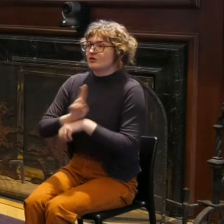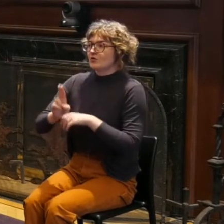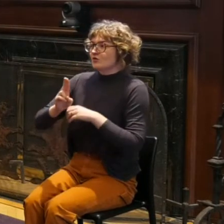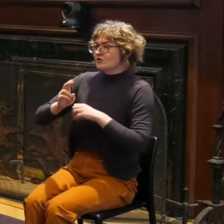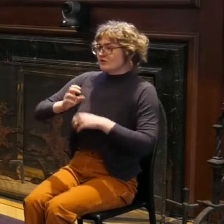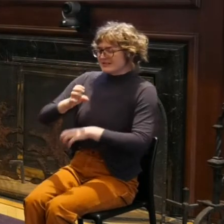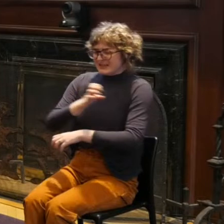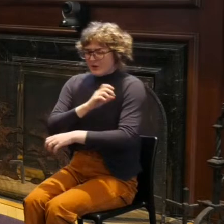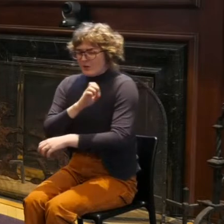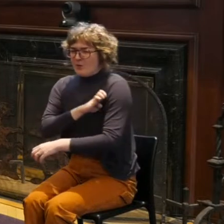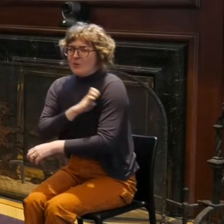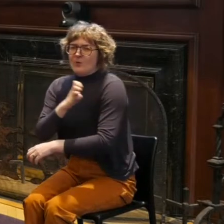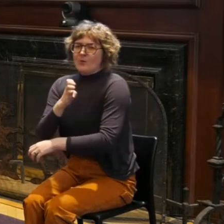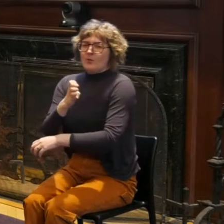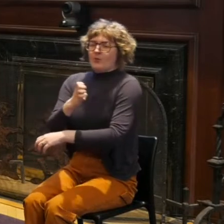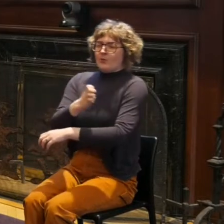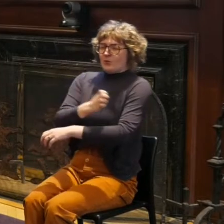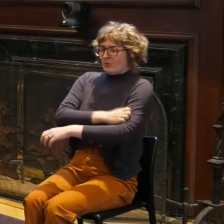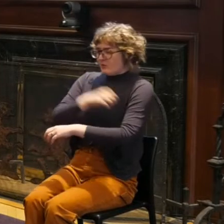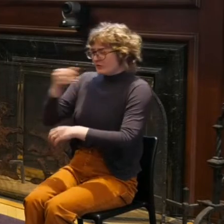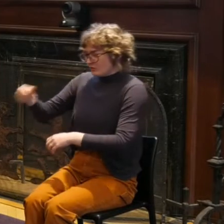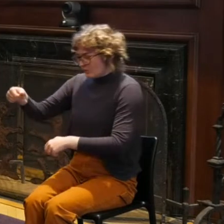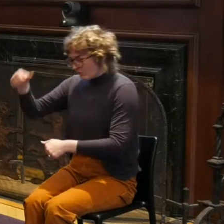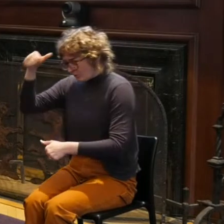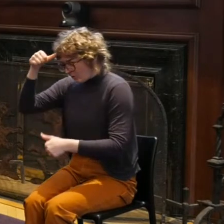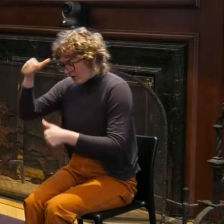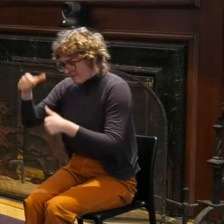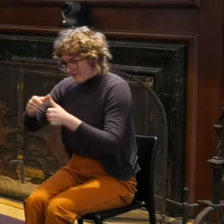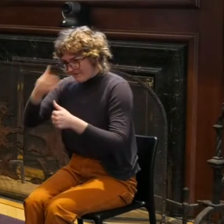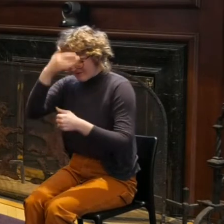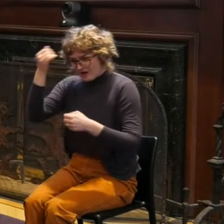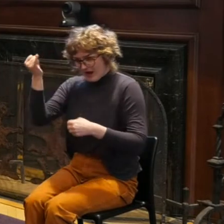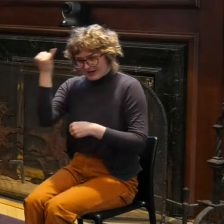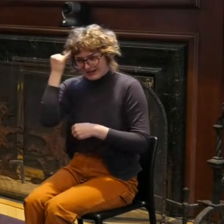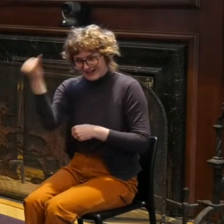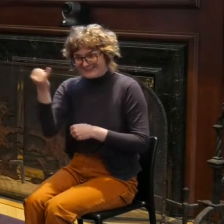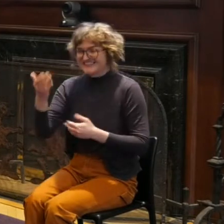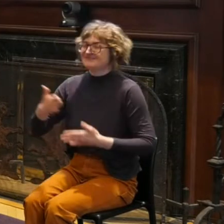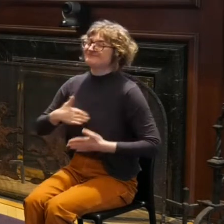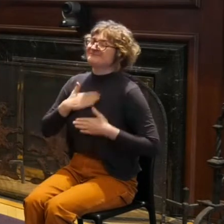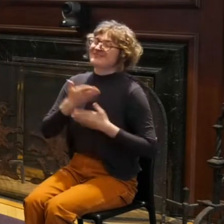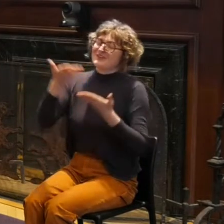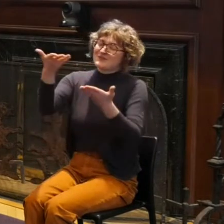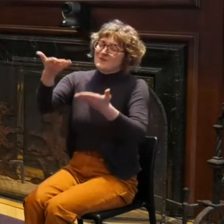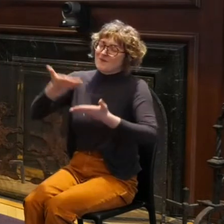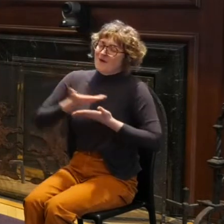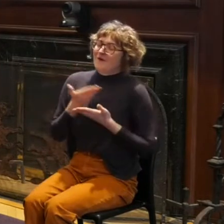to recover forgotten ideals. Please help me to welcome Joseph Ross.